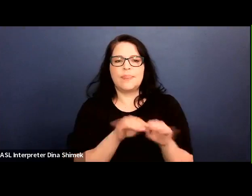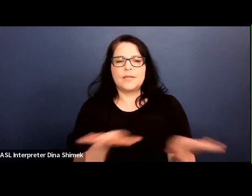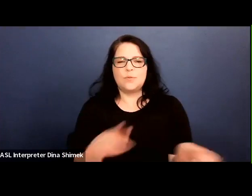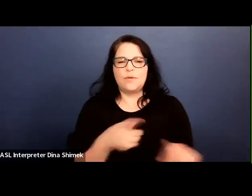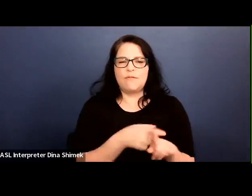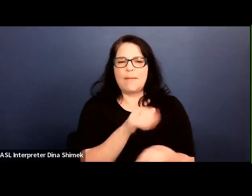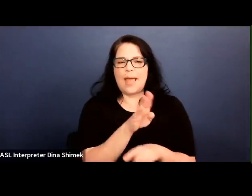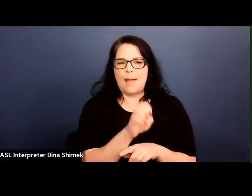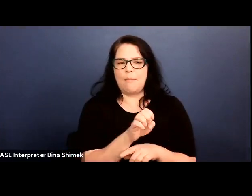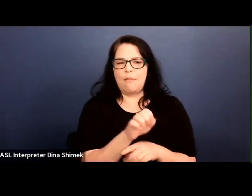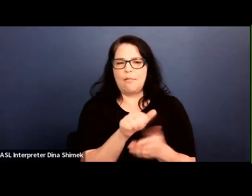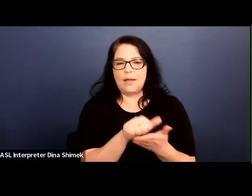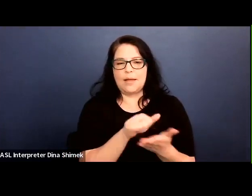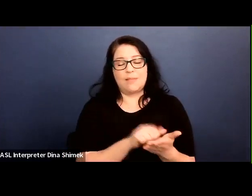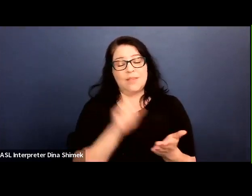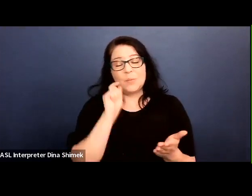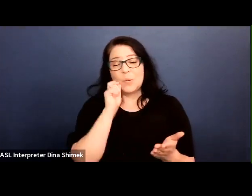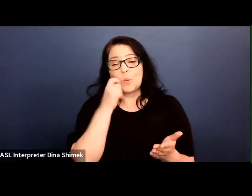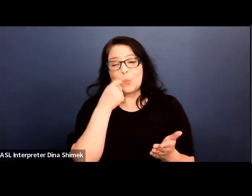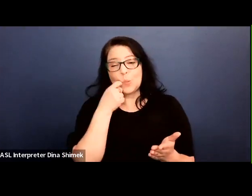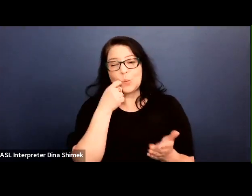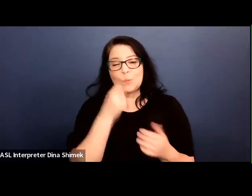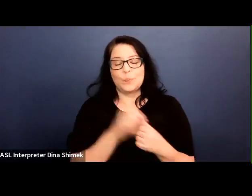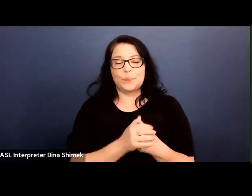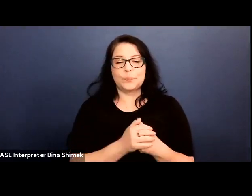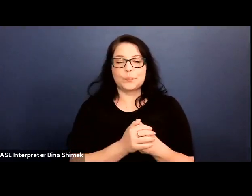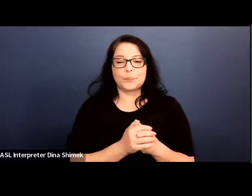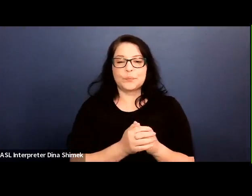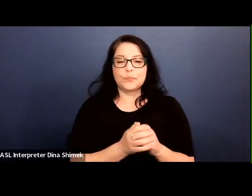So it's a cool little platform to use.